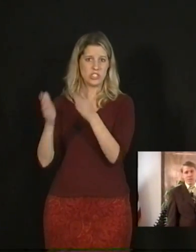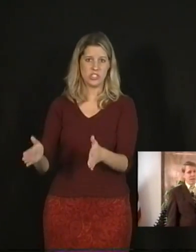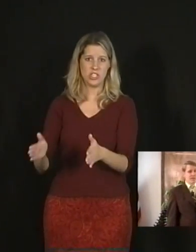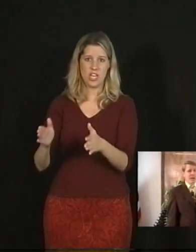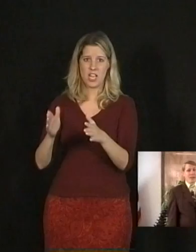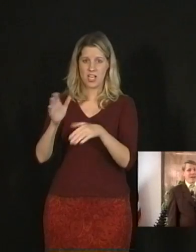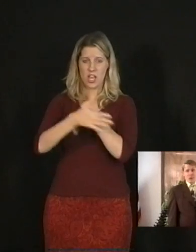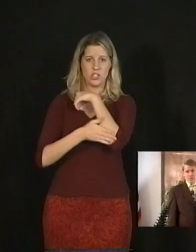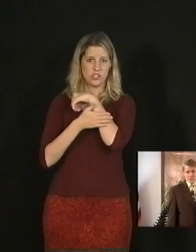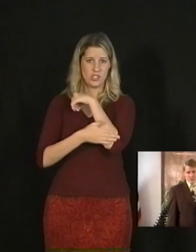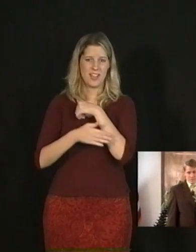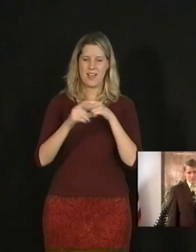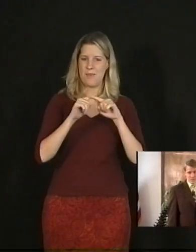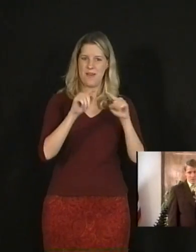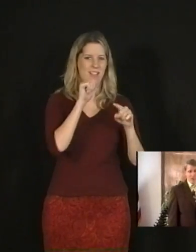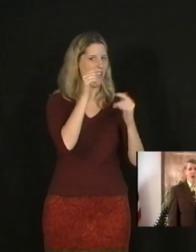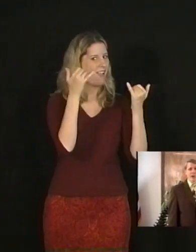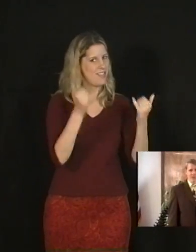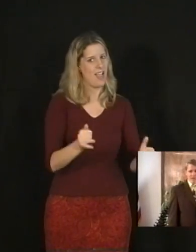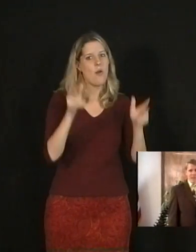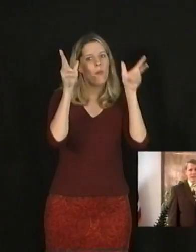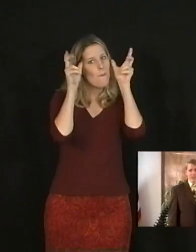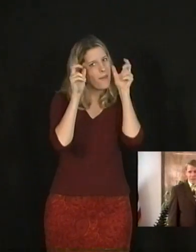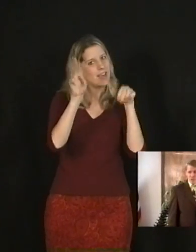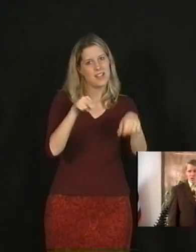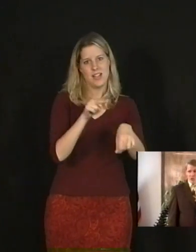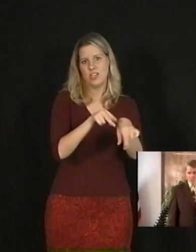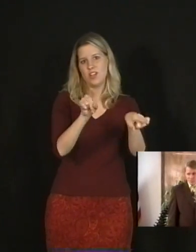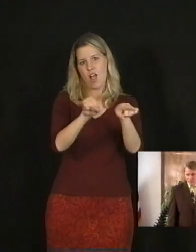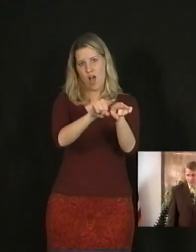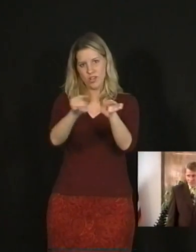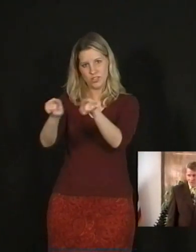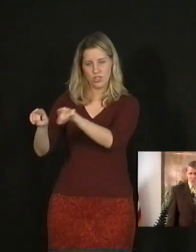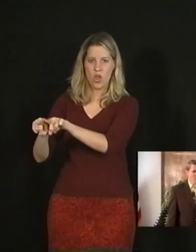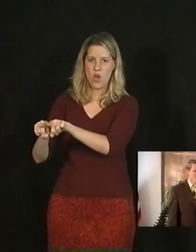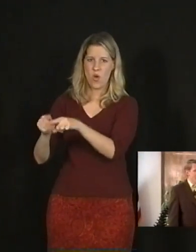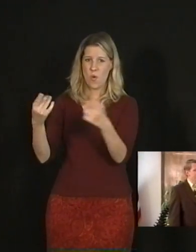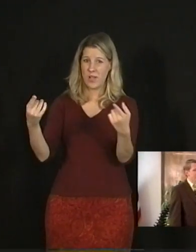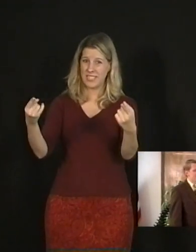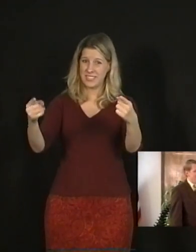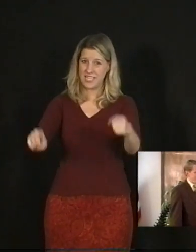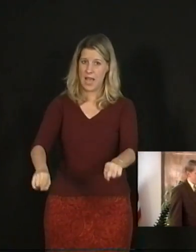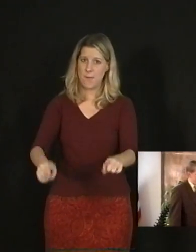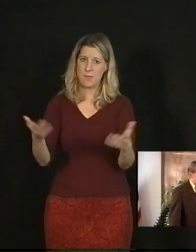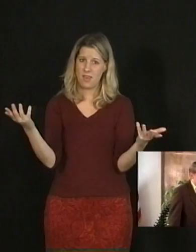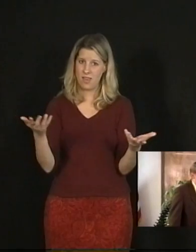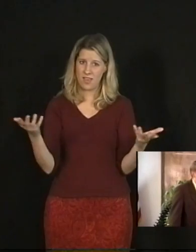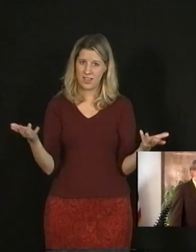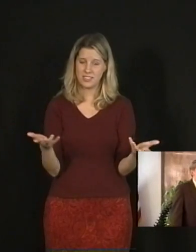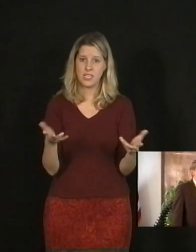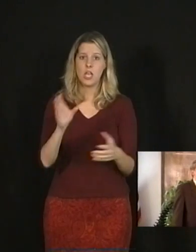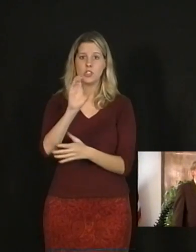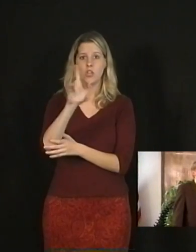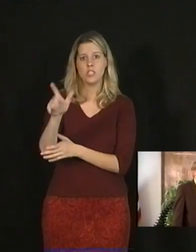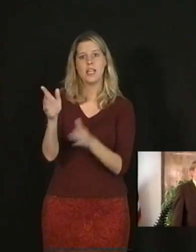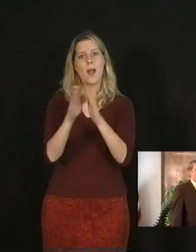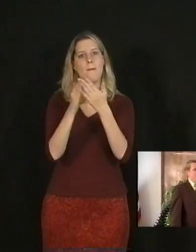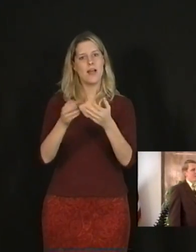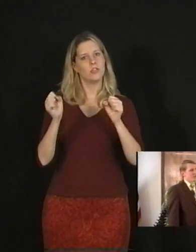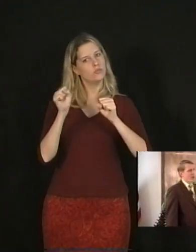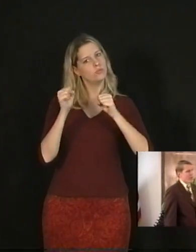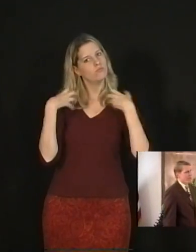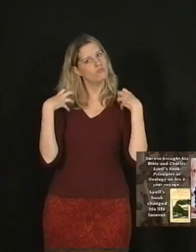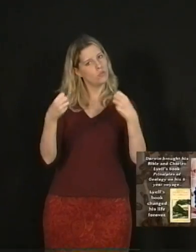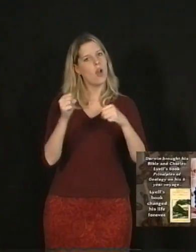not, but it's not now. That's right. We are a pagan nation also. What has happened? Charles Lyell's book